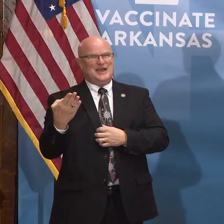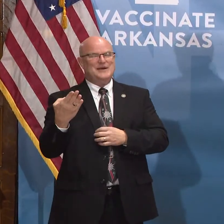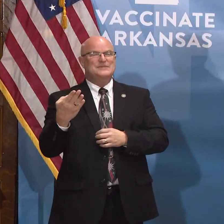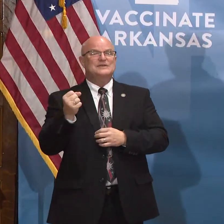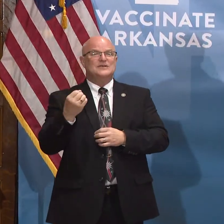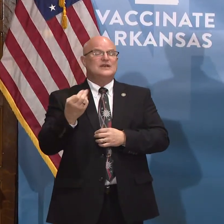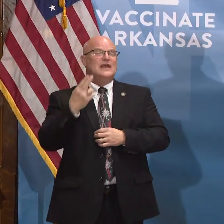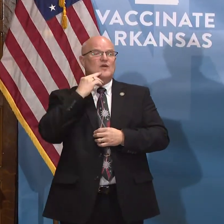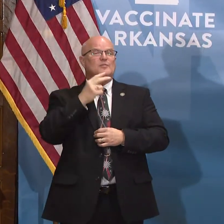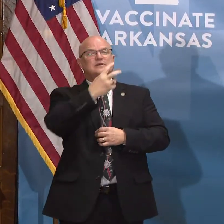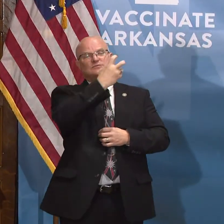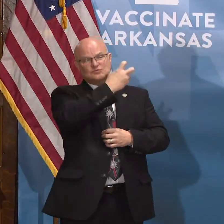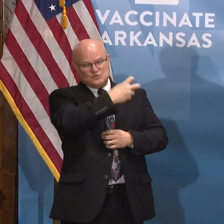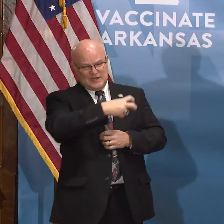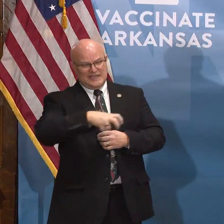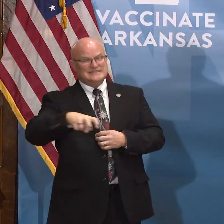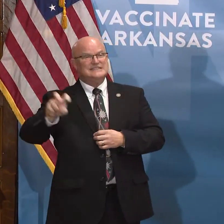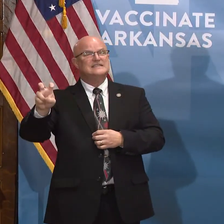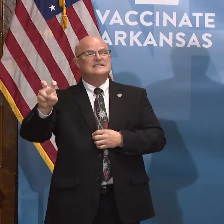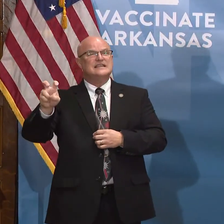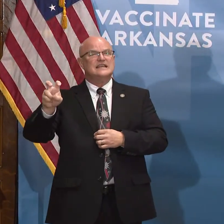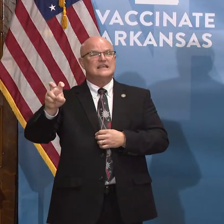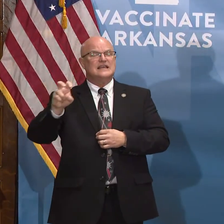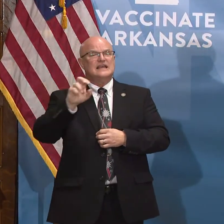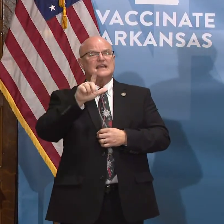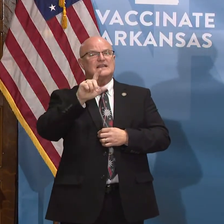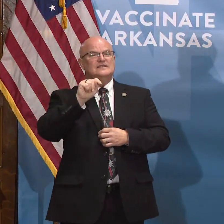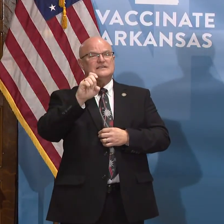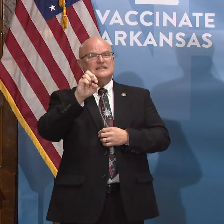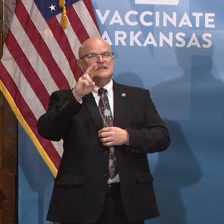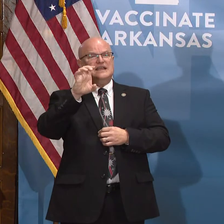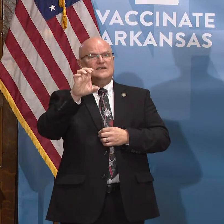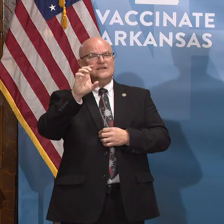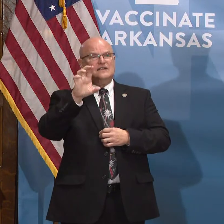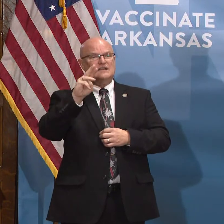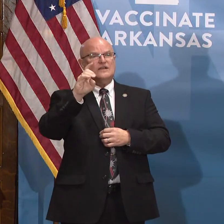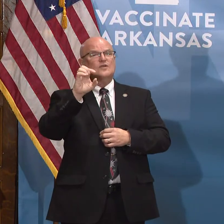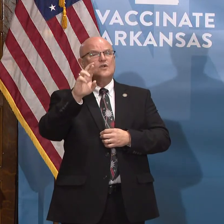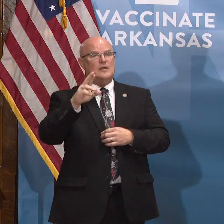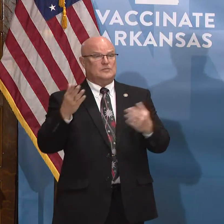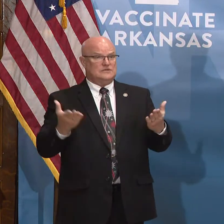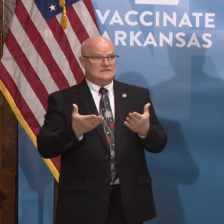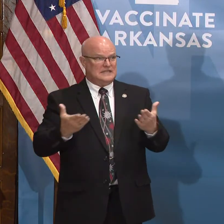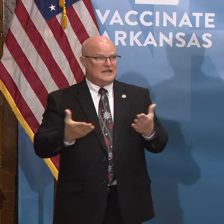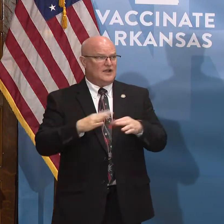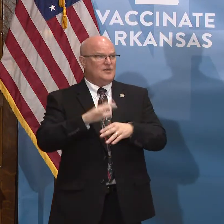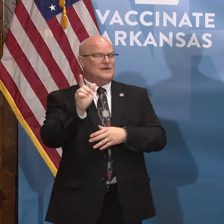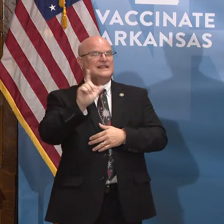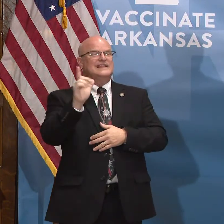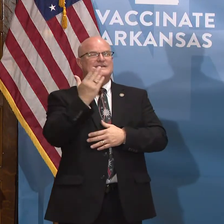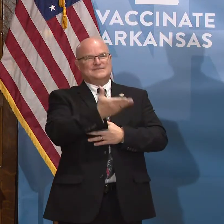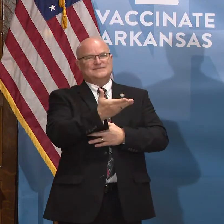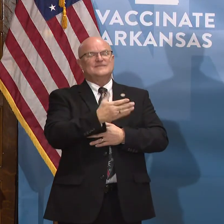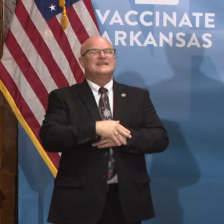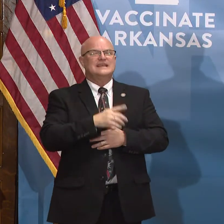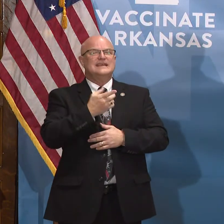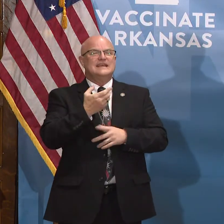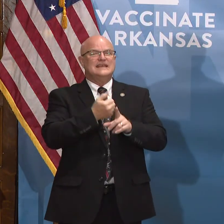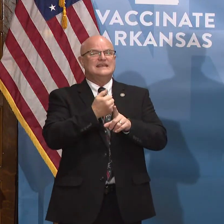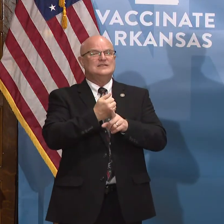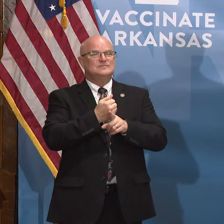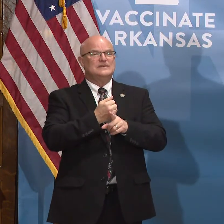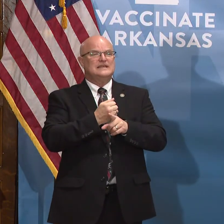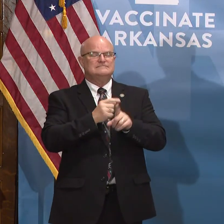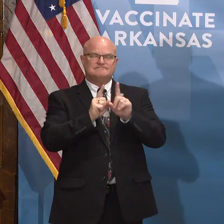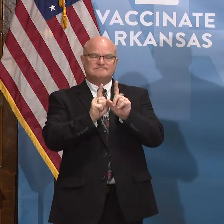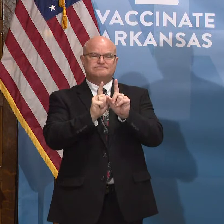And so he'll be transitioning, and Lieutenant Colonel Eric Kramer, who is here on my left, who has been